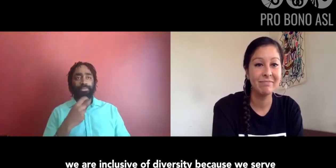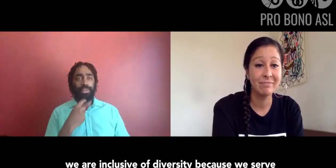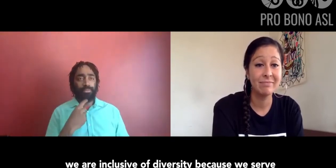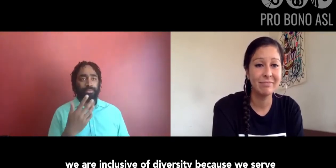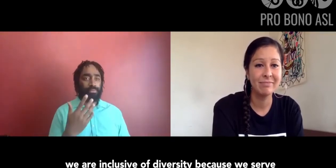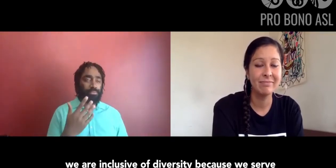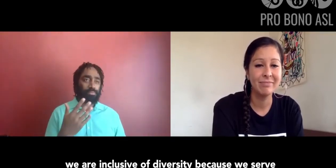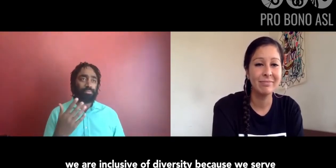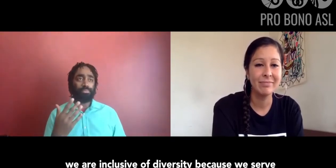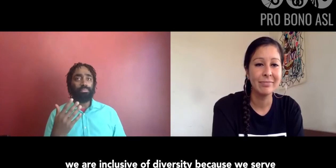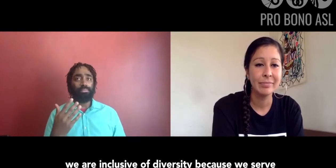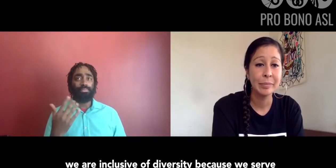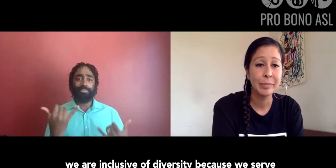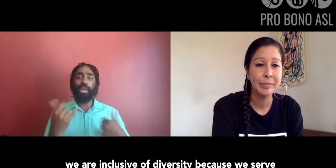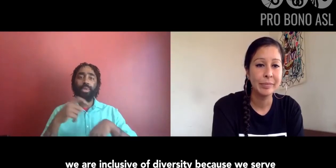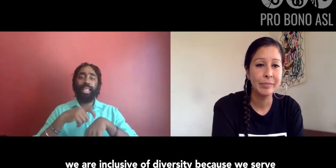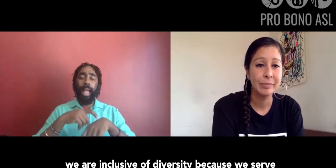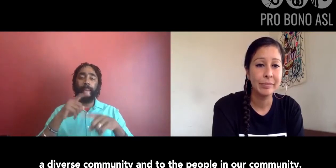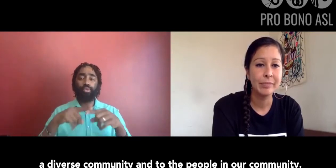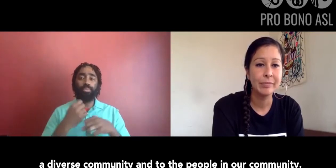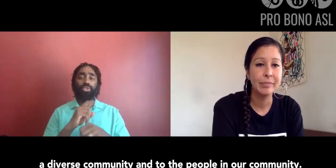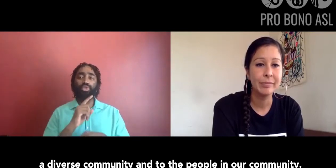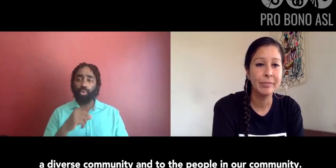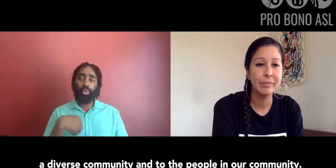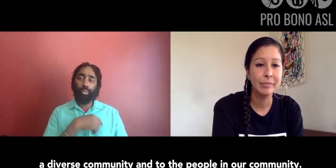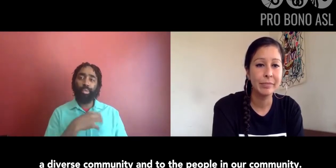sure that we are inclusive of diversity, because we serve a